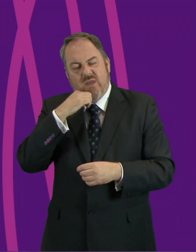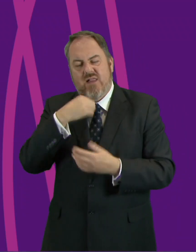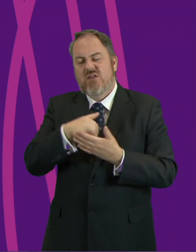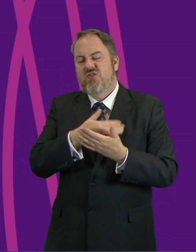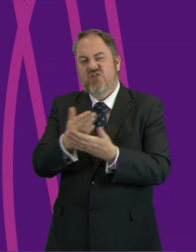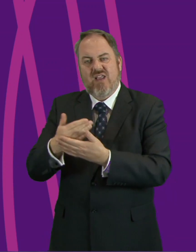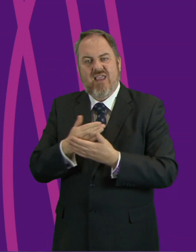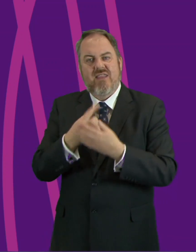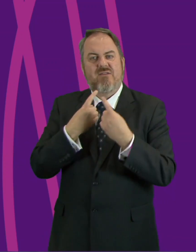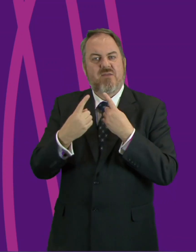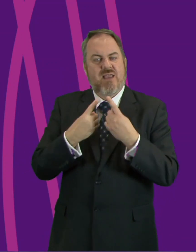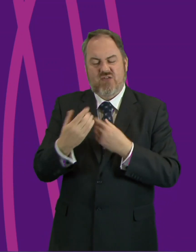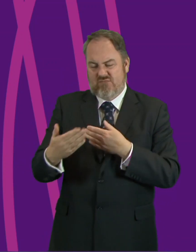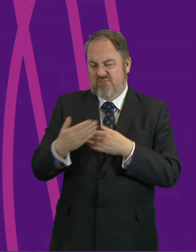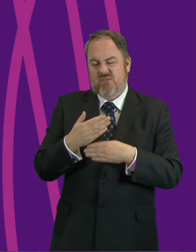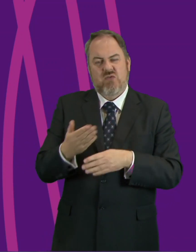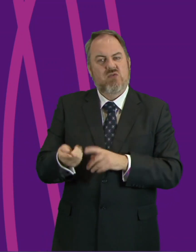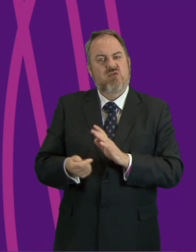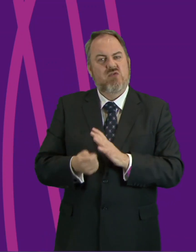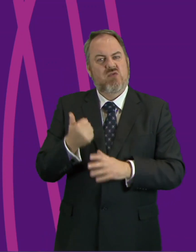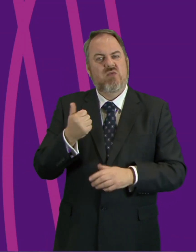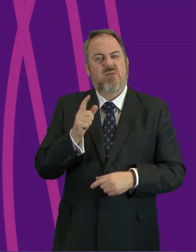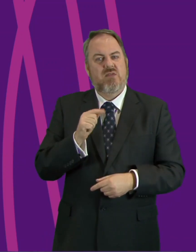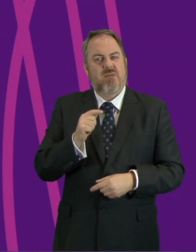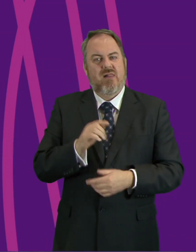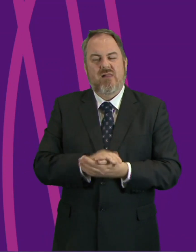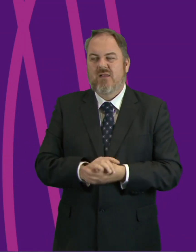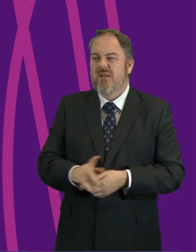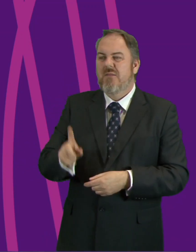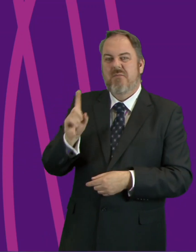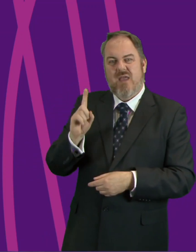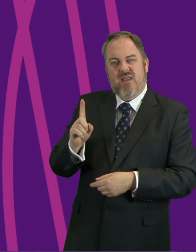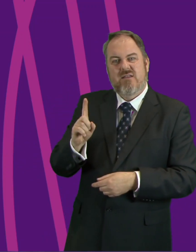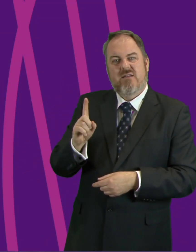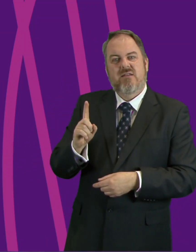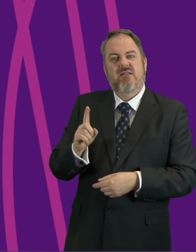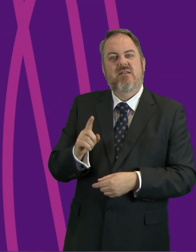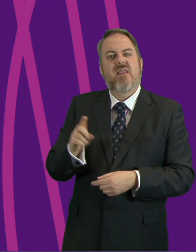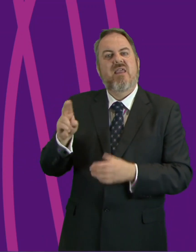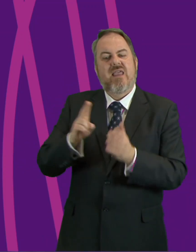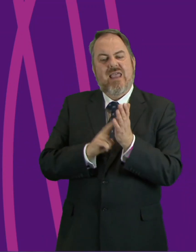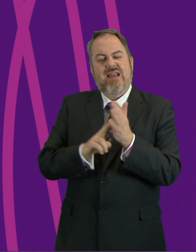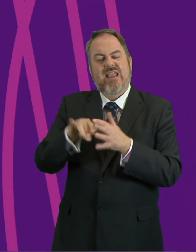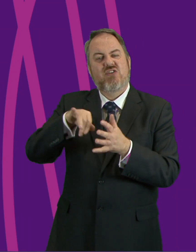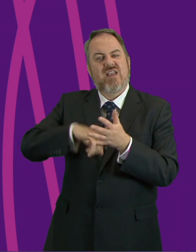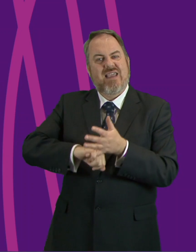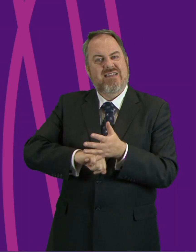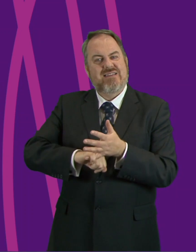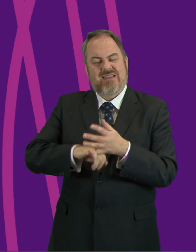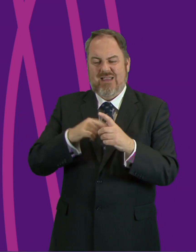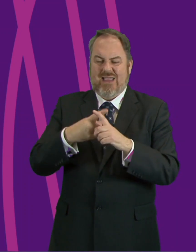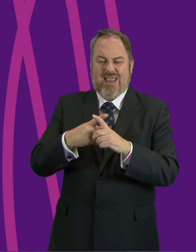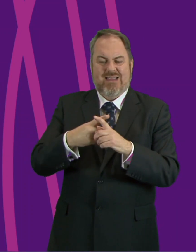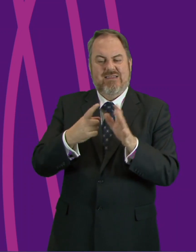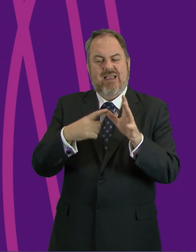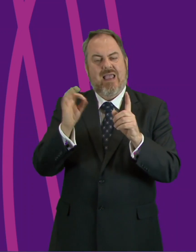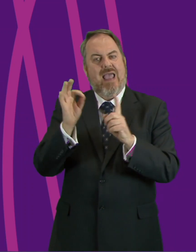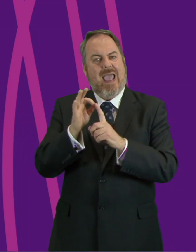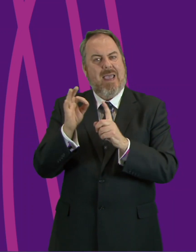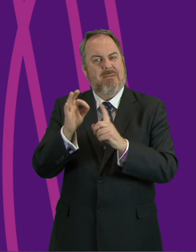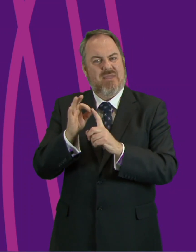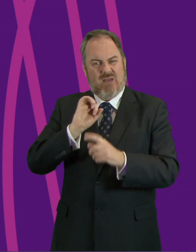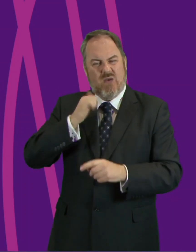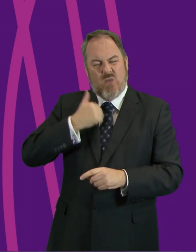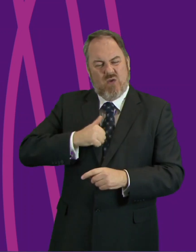as possible. Briefly on two other points, can I just address the issue of the NHS X app? Because again, there's been, understandably, because these